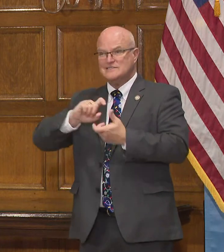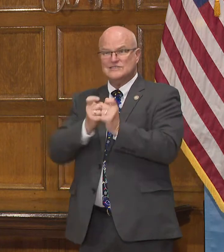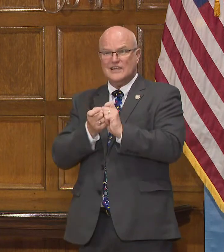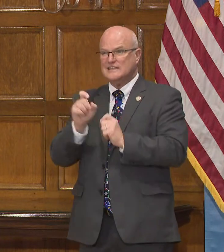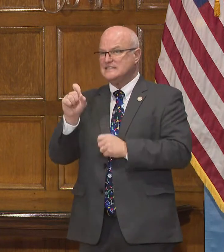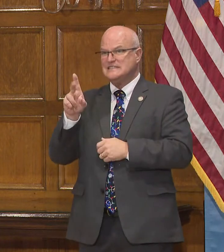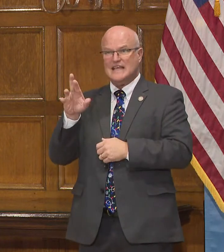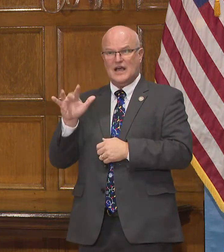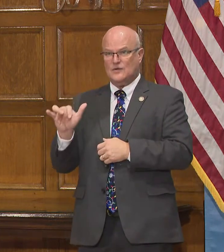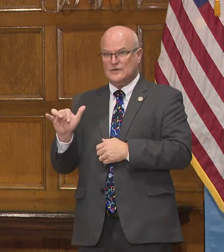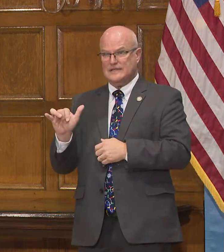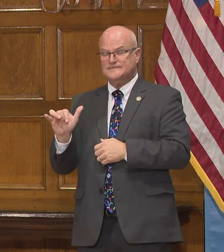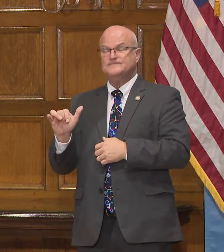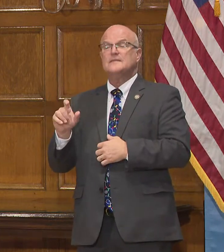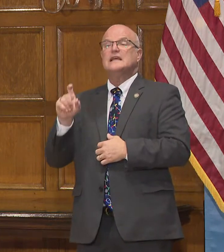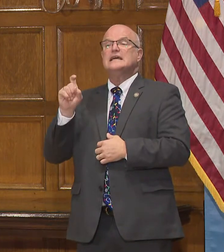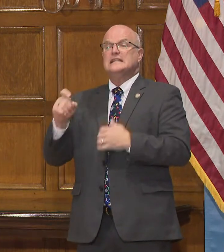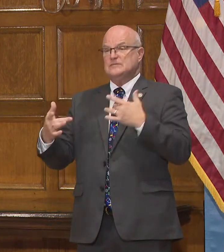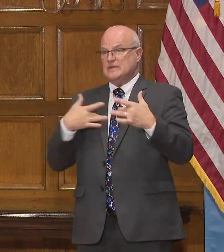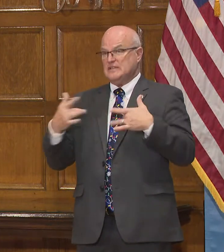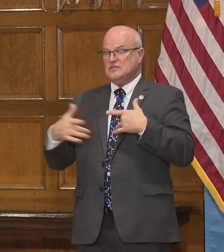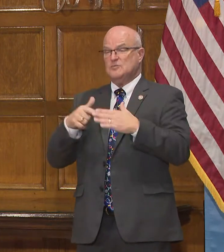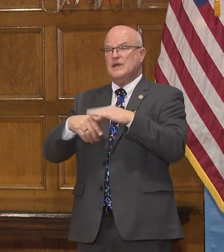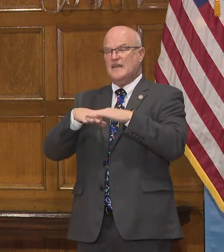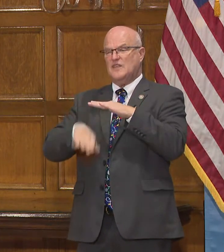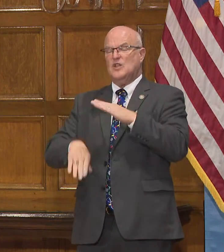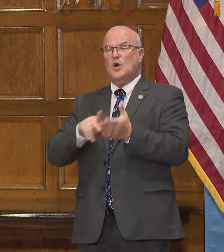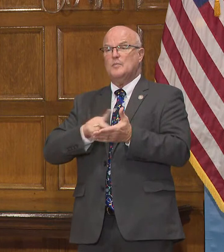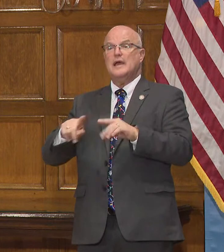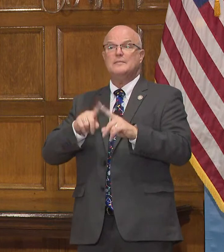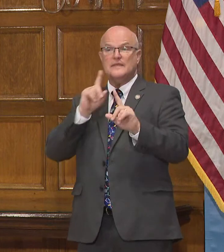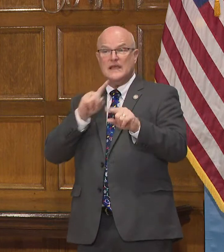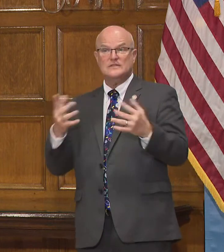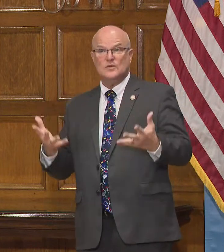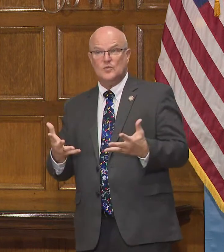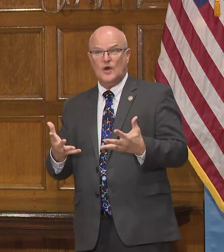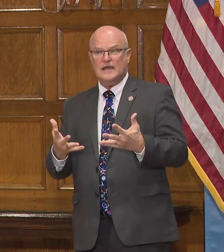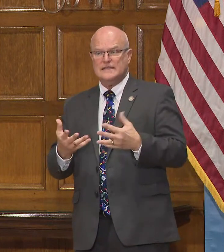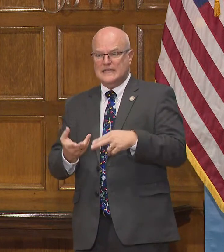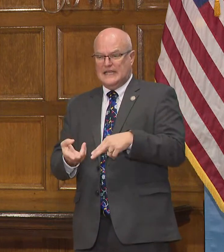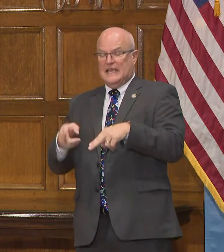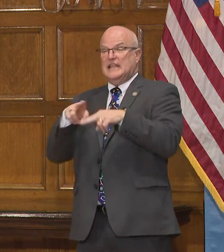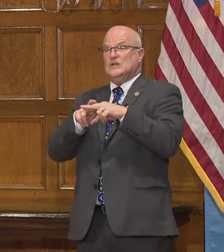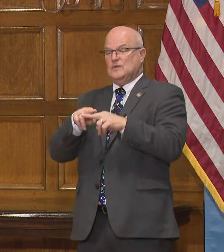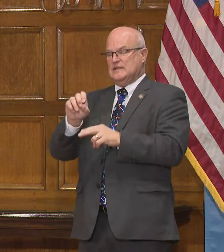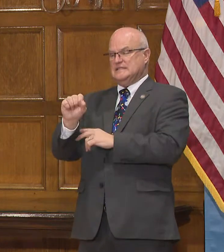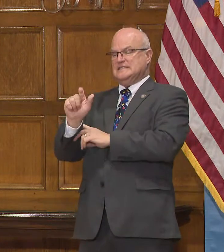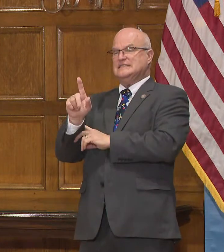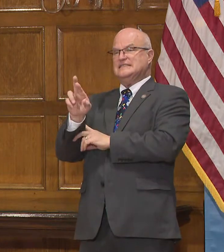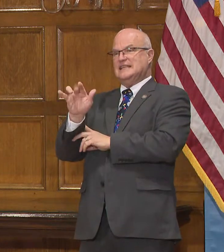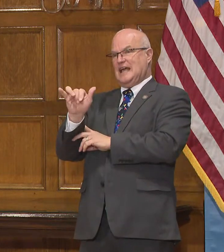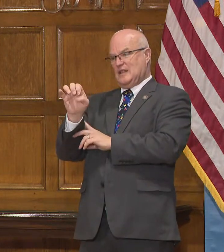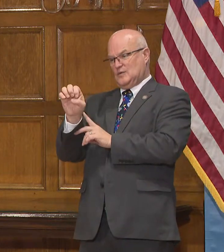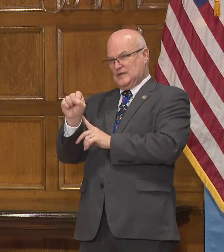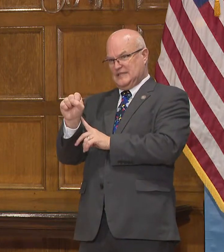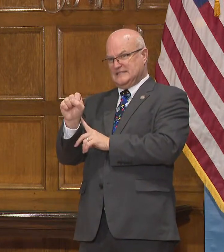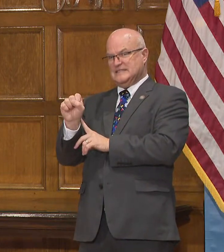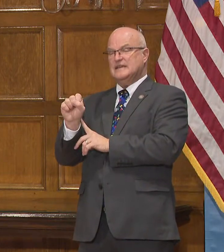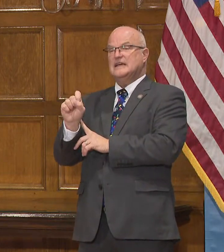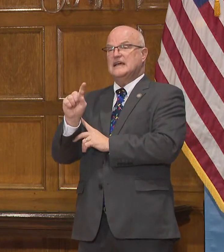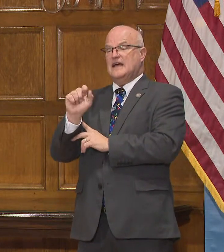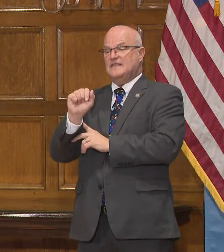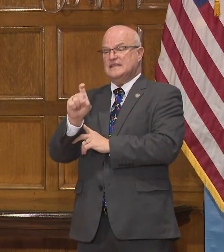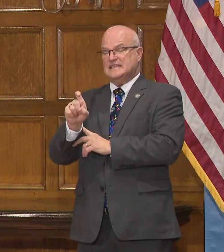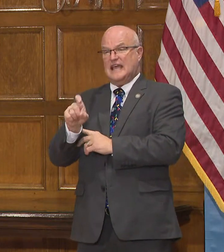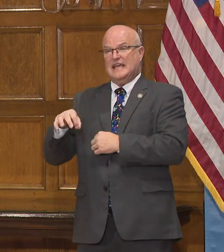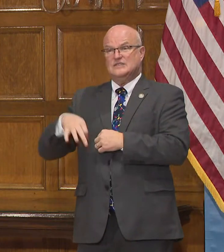salary. And we should worry about their low pay, but the answer is let's increase the salaries. A tax credit